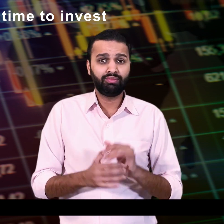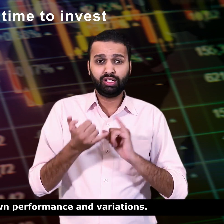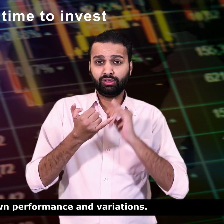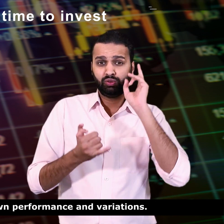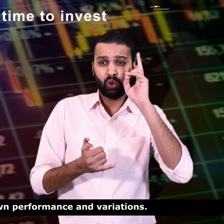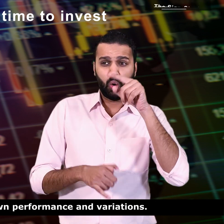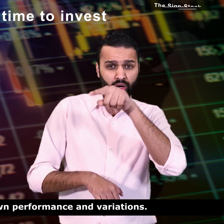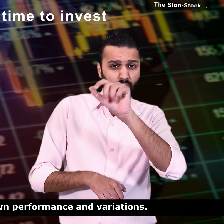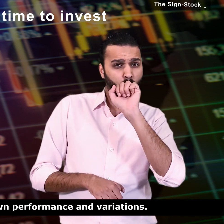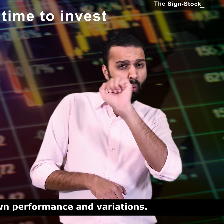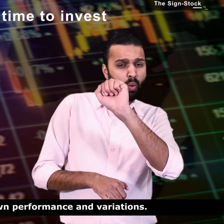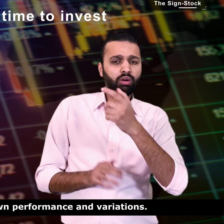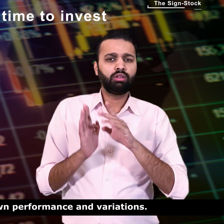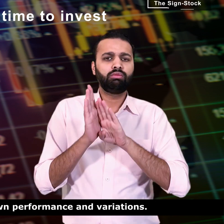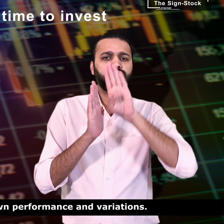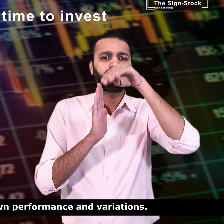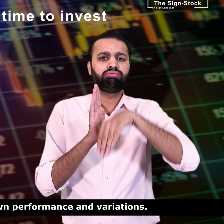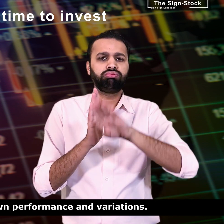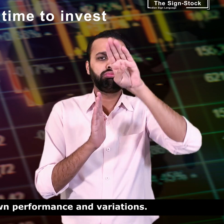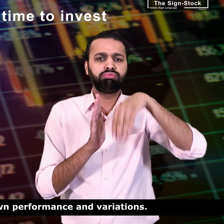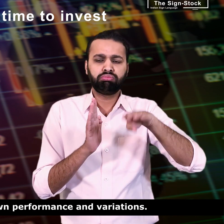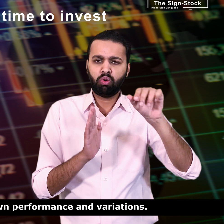It depends on the stocks on performance and variations.